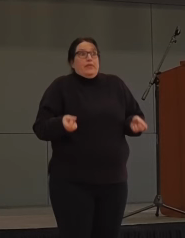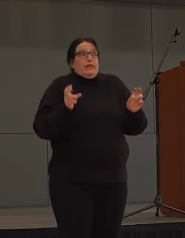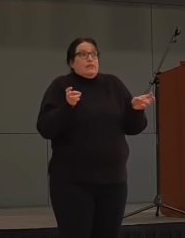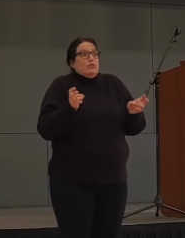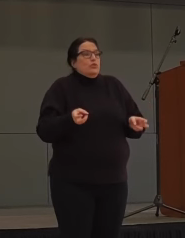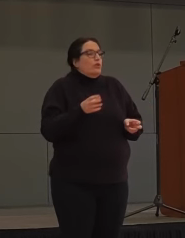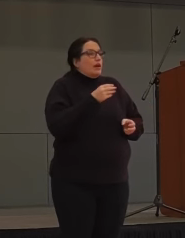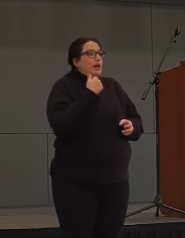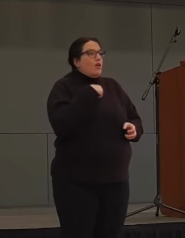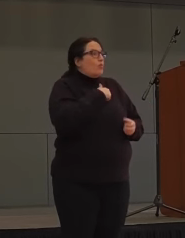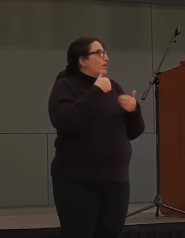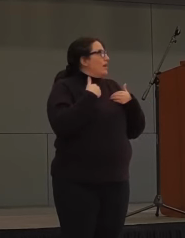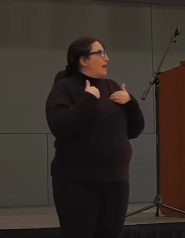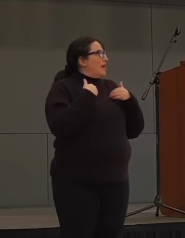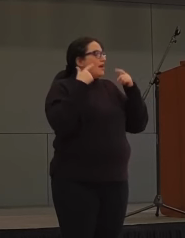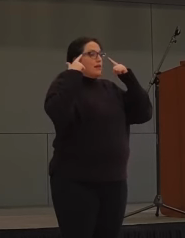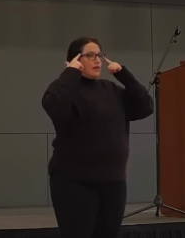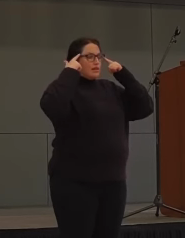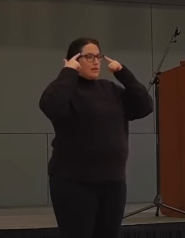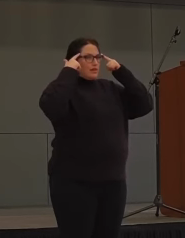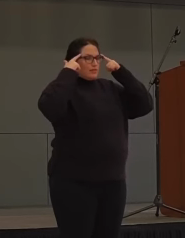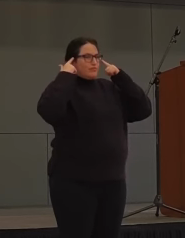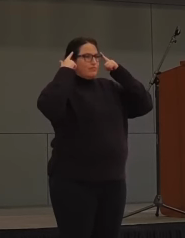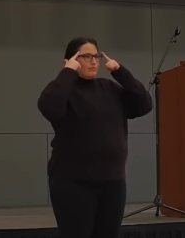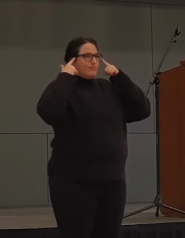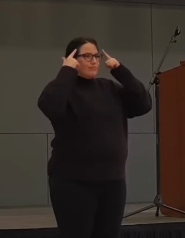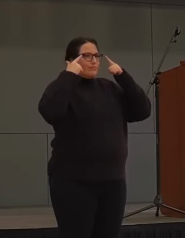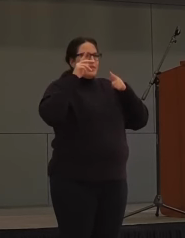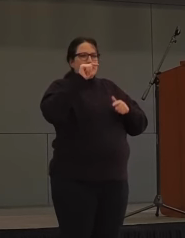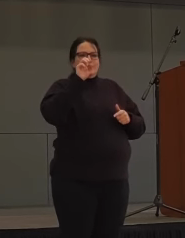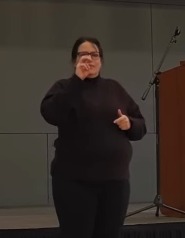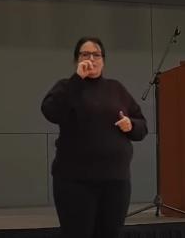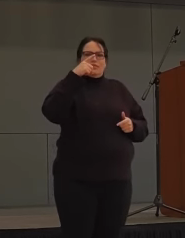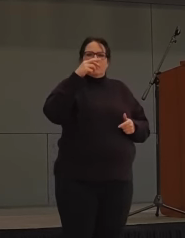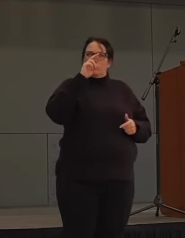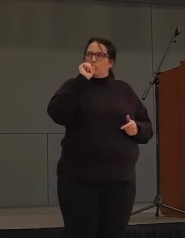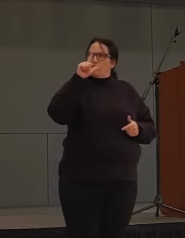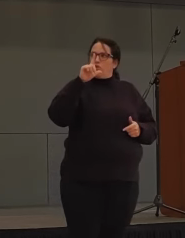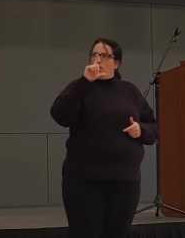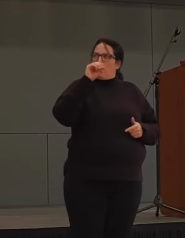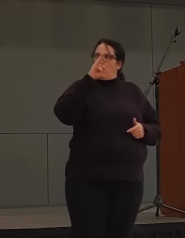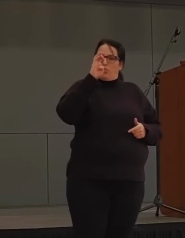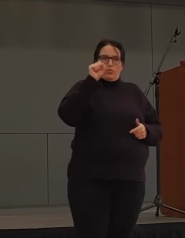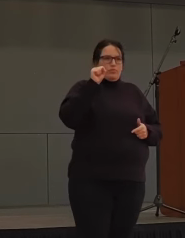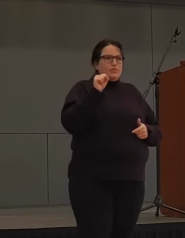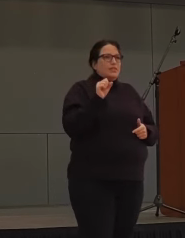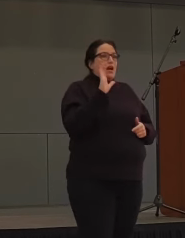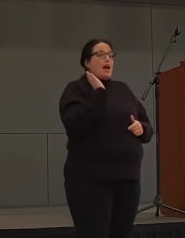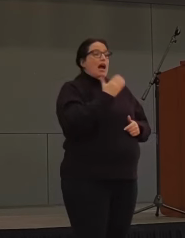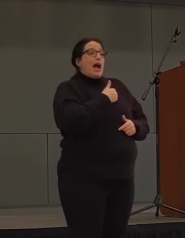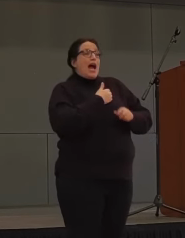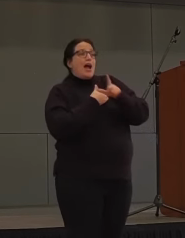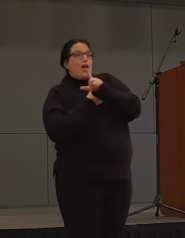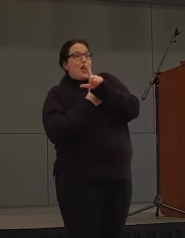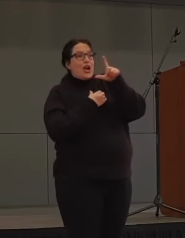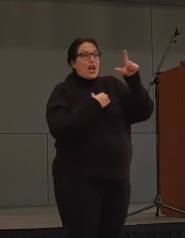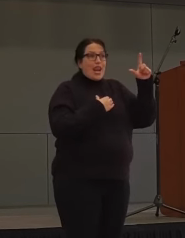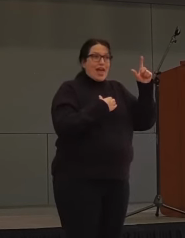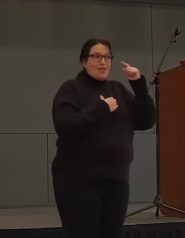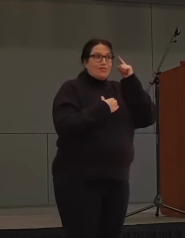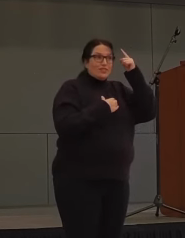then we have temporal, both sides. Our left temporal lobe tends to be our